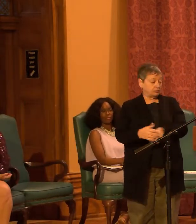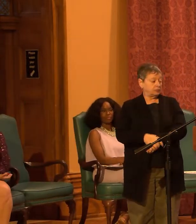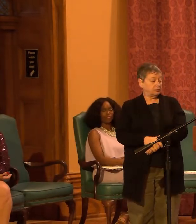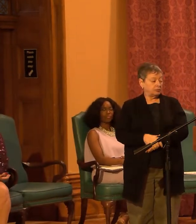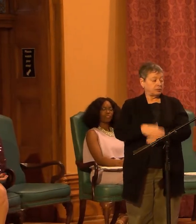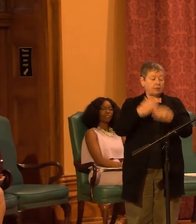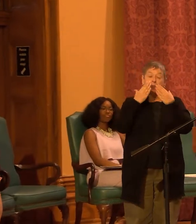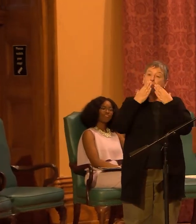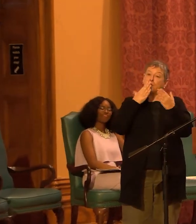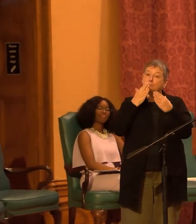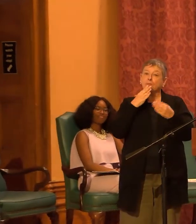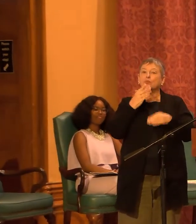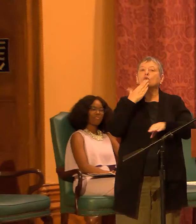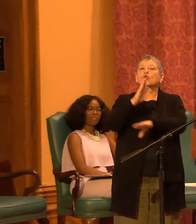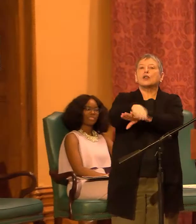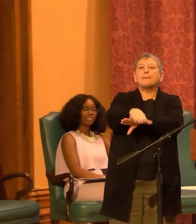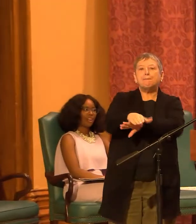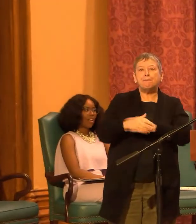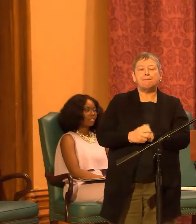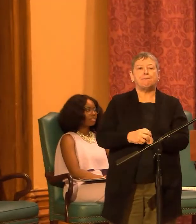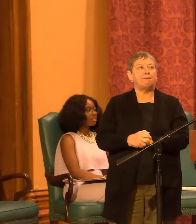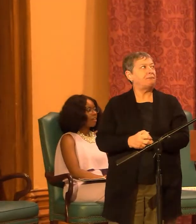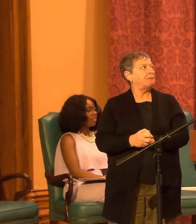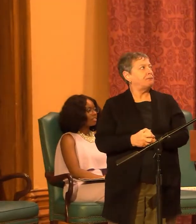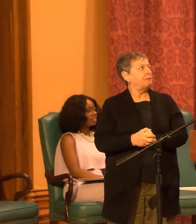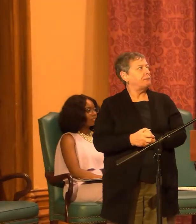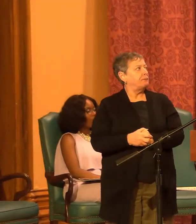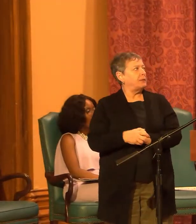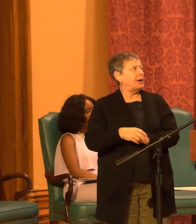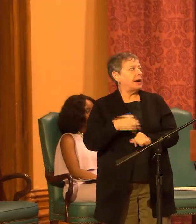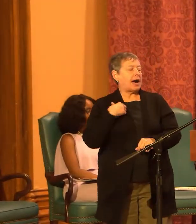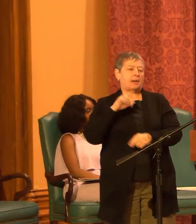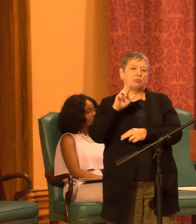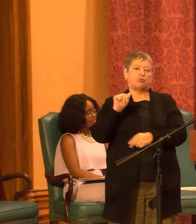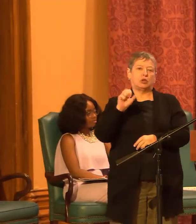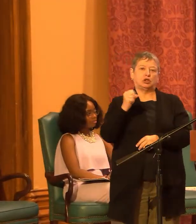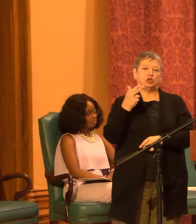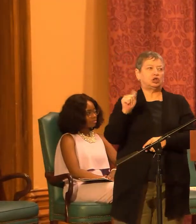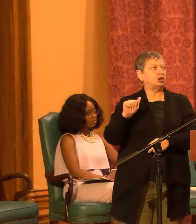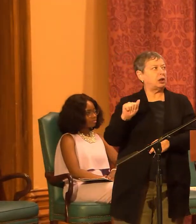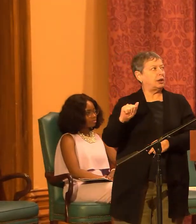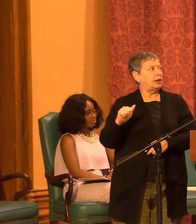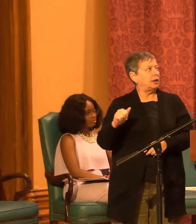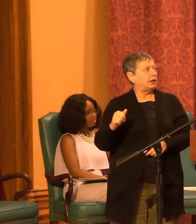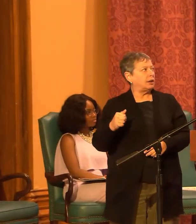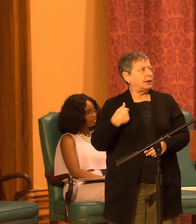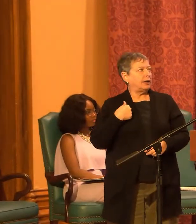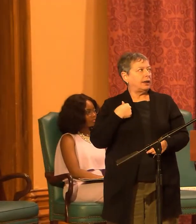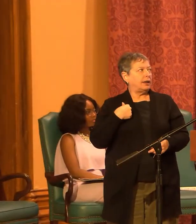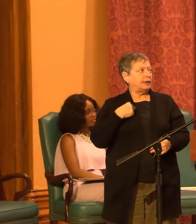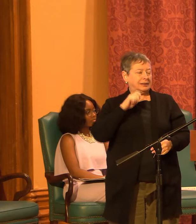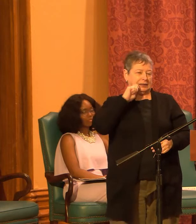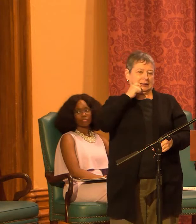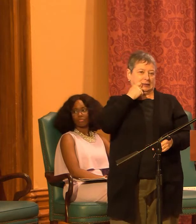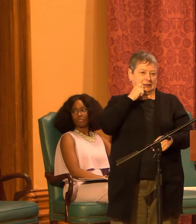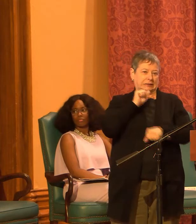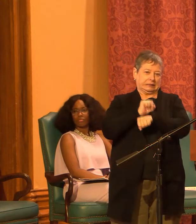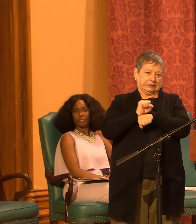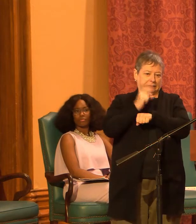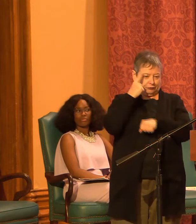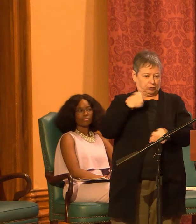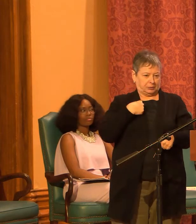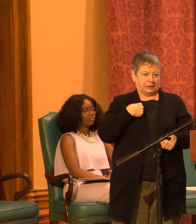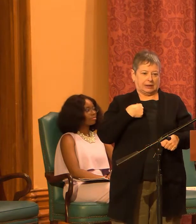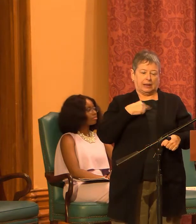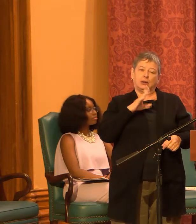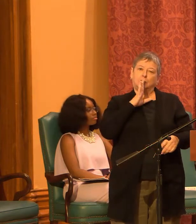Thank you, Jamar. Good afternoon. I'm Rashad Bristow, and I'm here. It's a very easy task for me. I'm here to speak about someone who